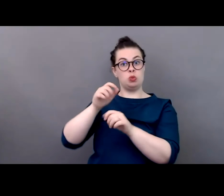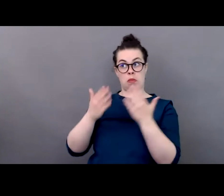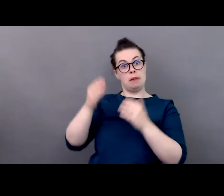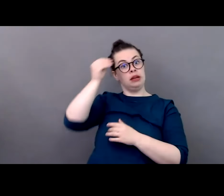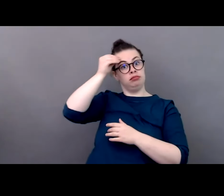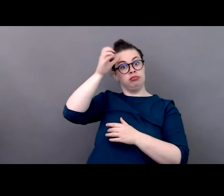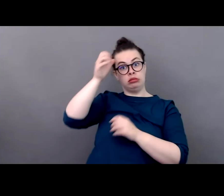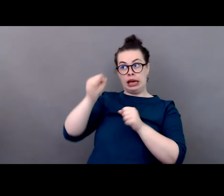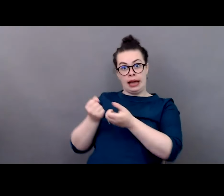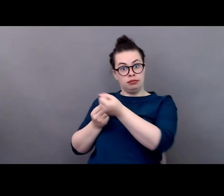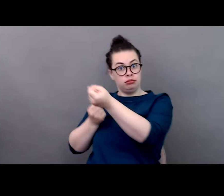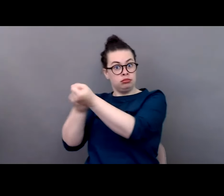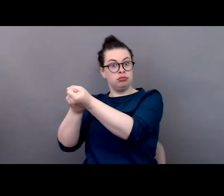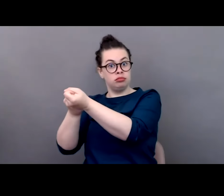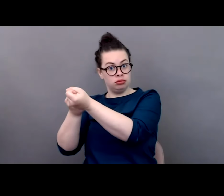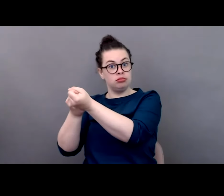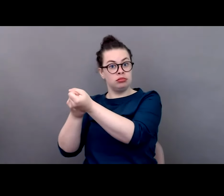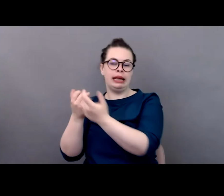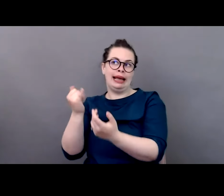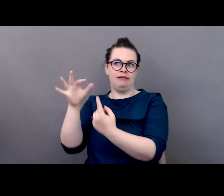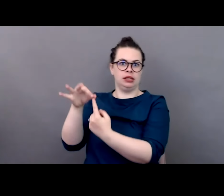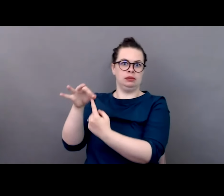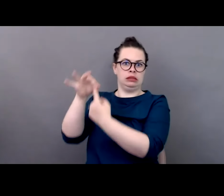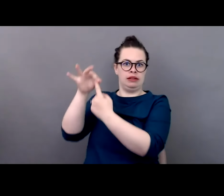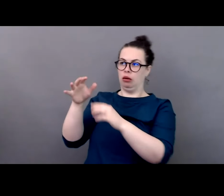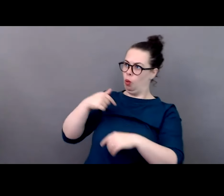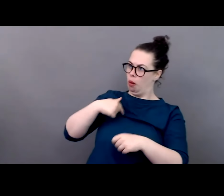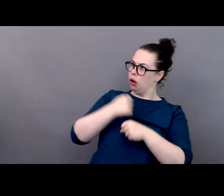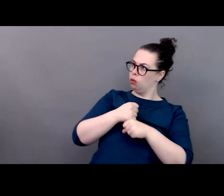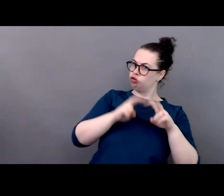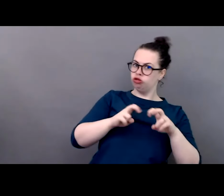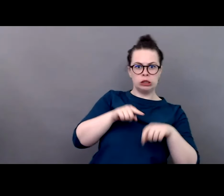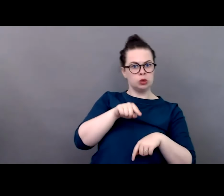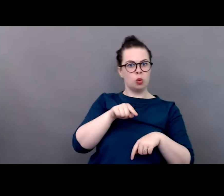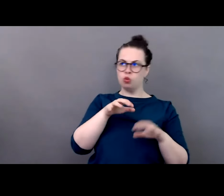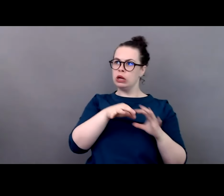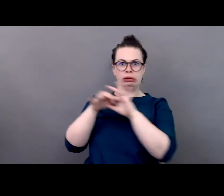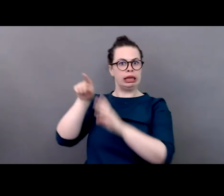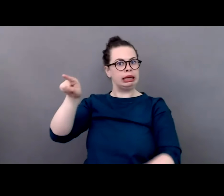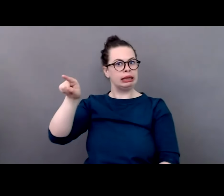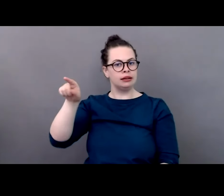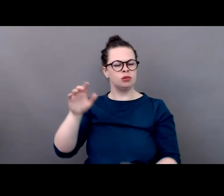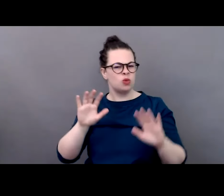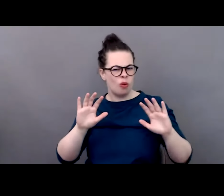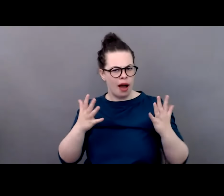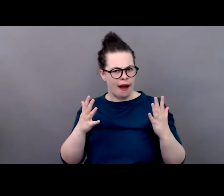a specific case, your knowledge can be important. So how could you use that knowledge? Sometimes